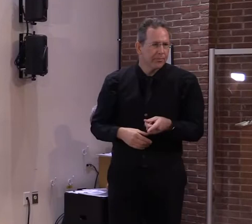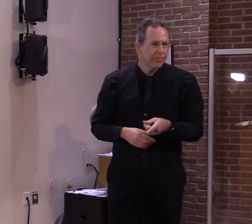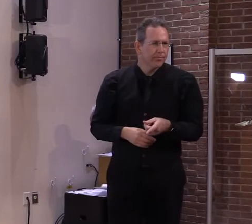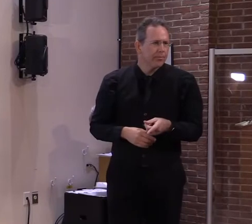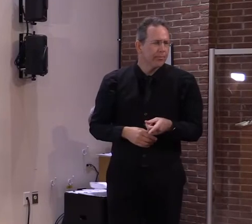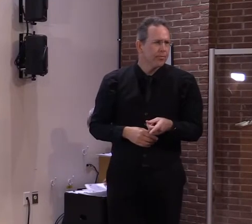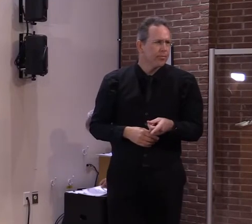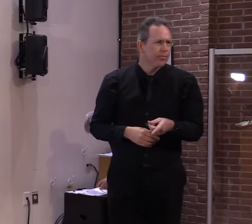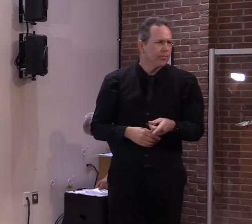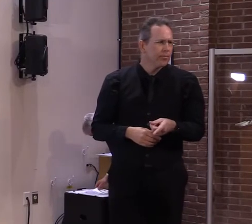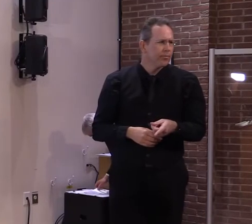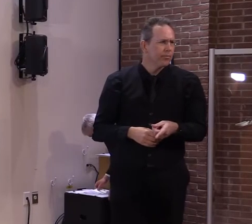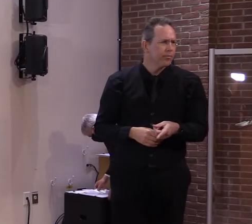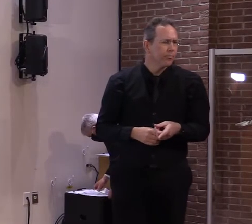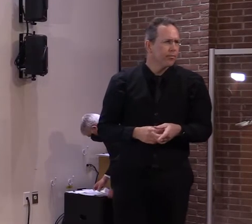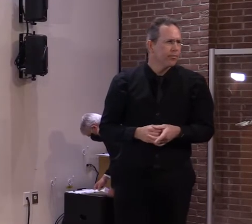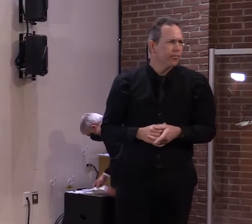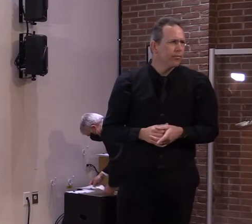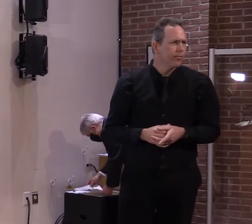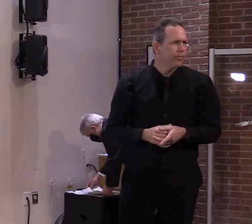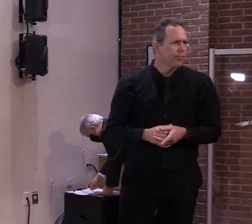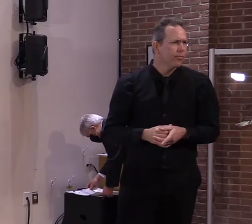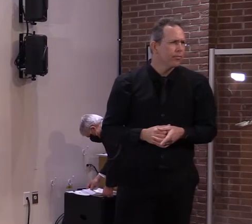we'll move to Aaron at the Stowe Reporter.